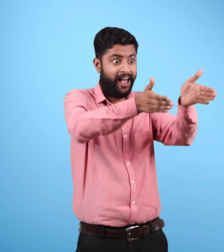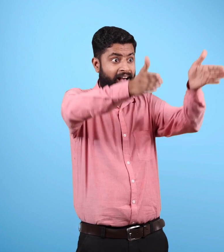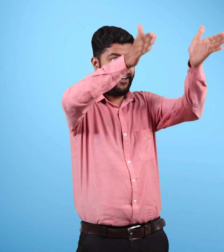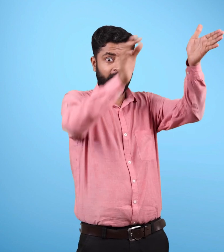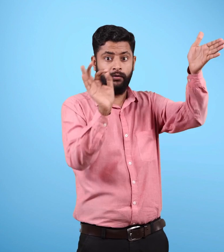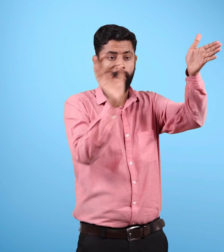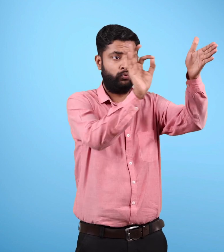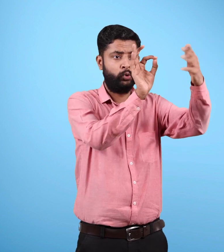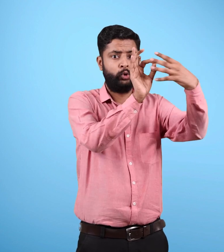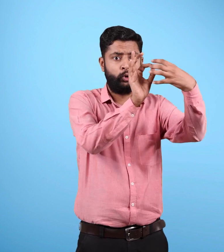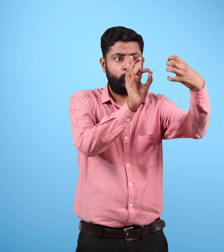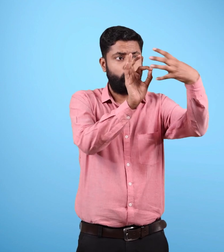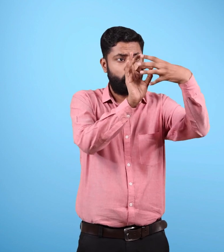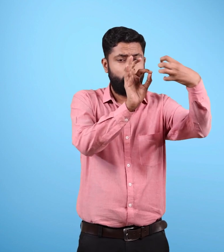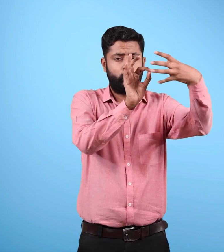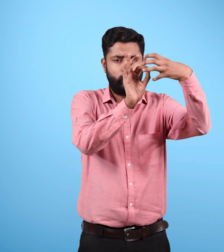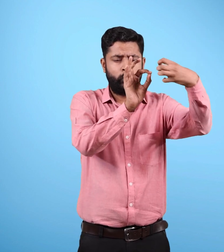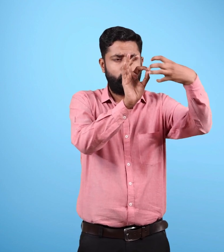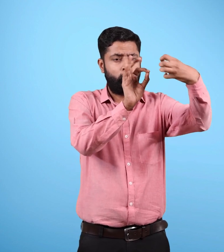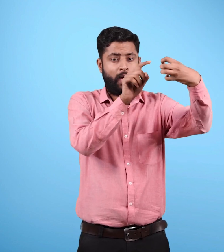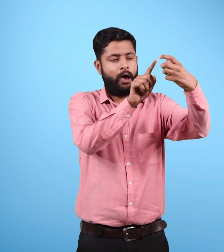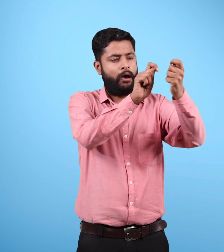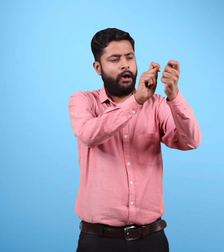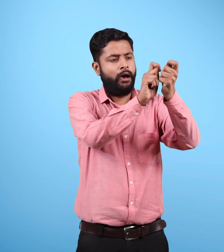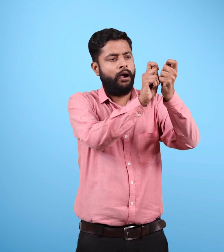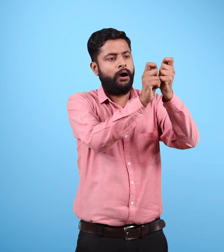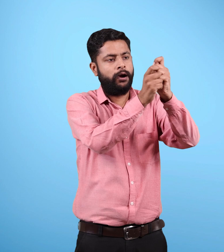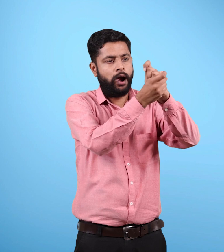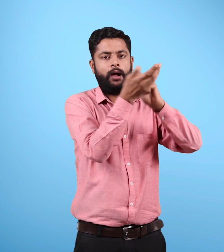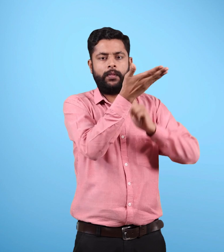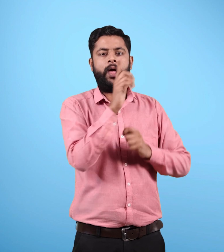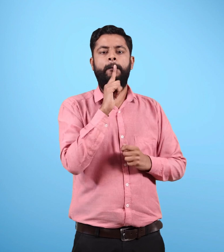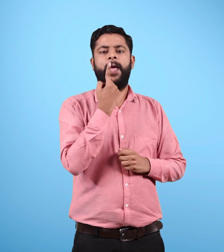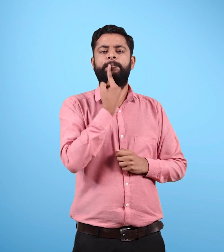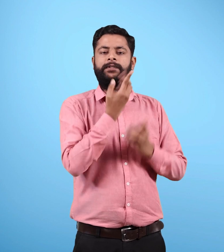Convert it into honey and store it in their hive.